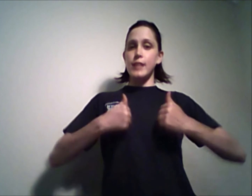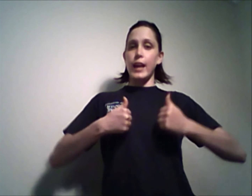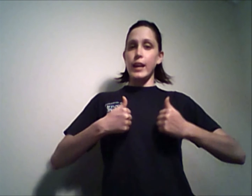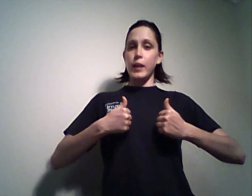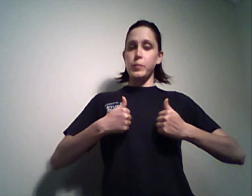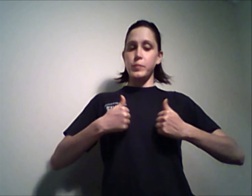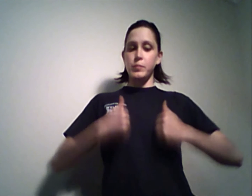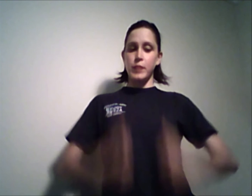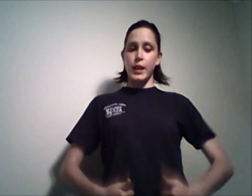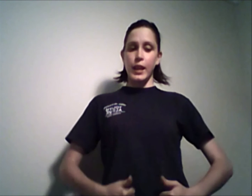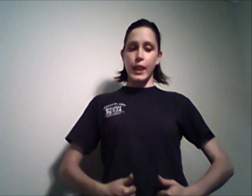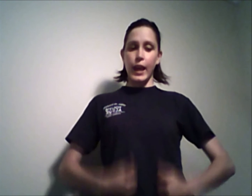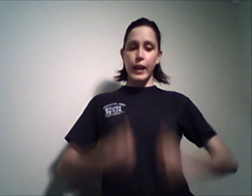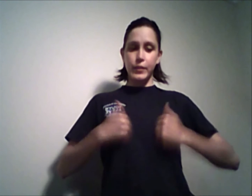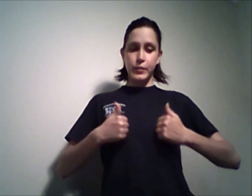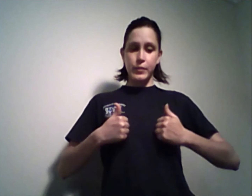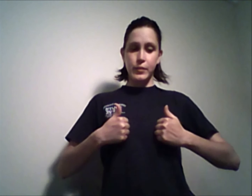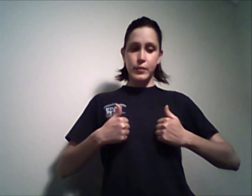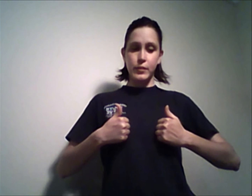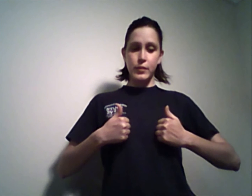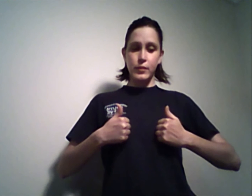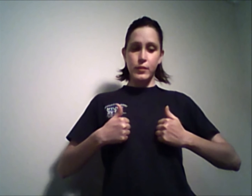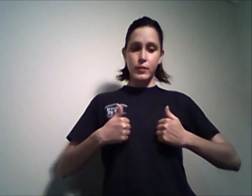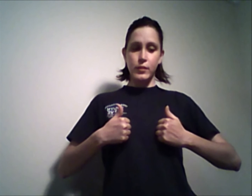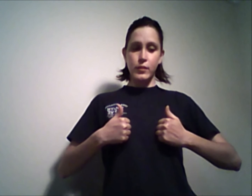up. Life.